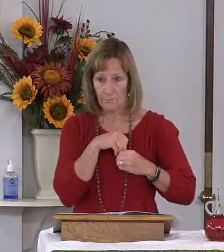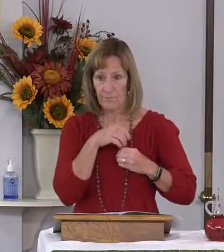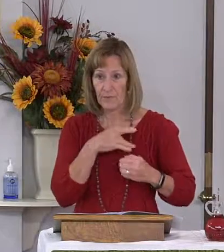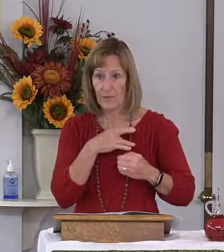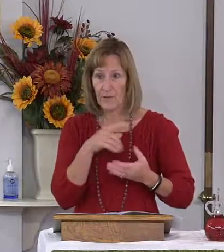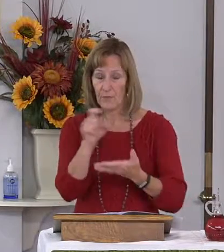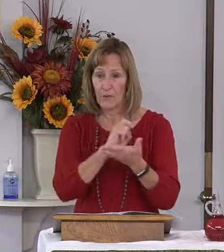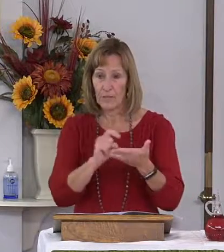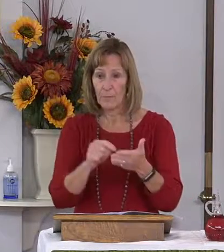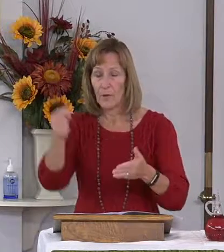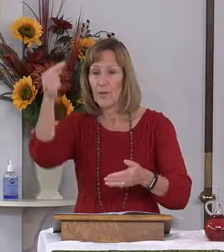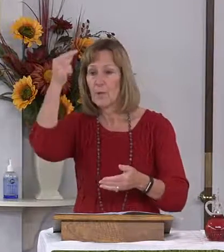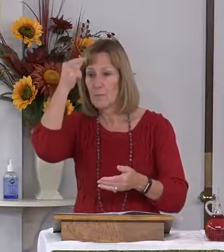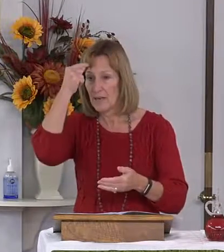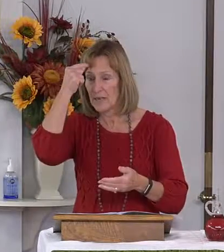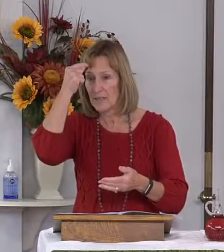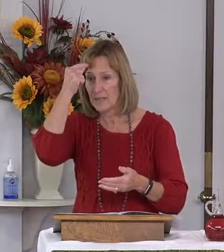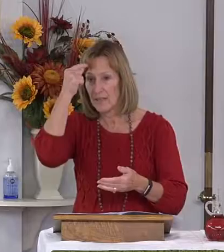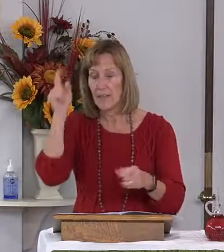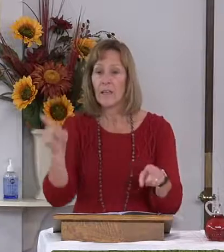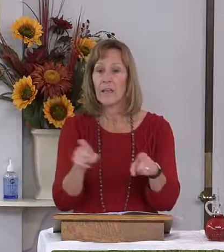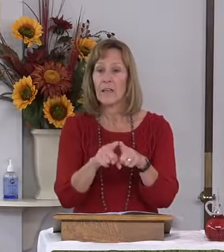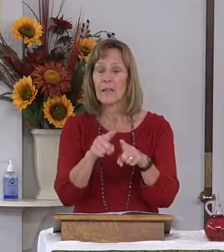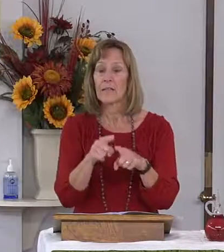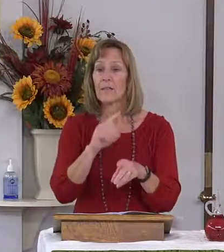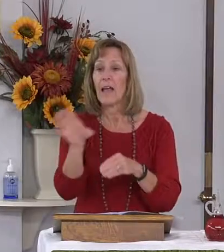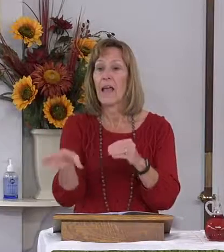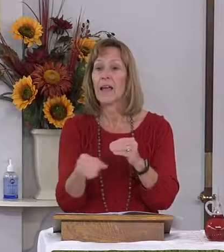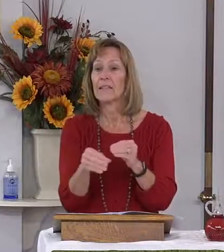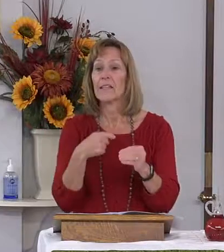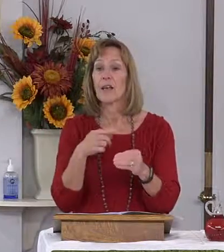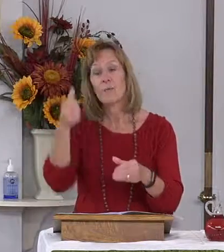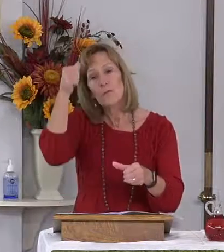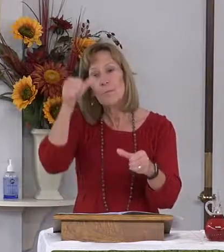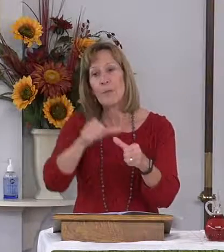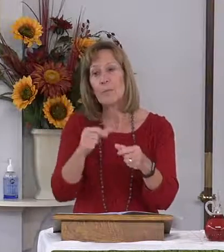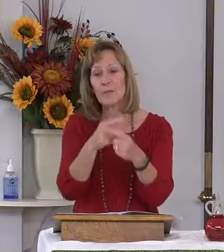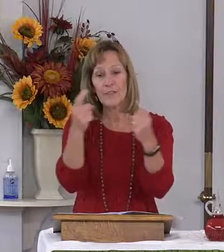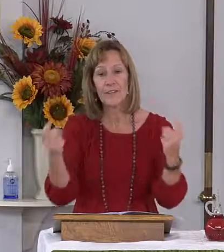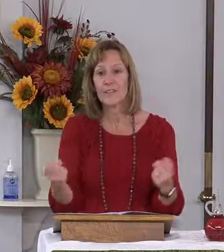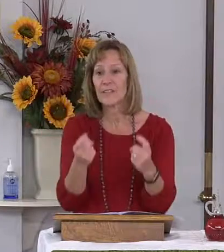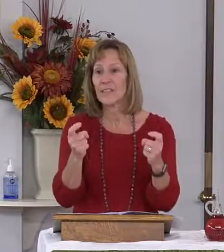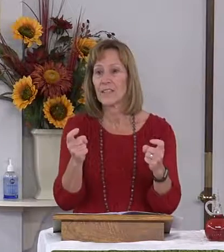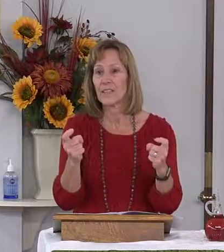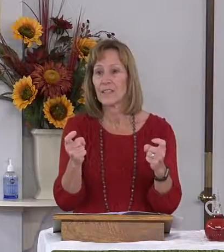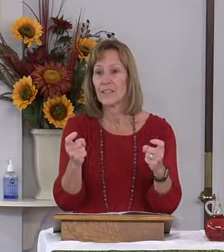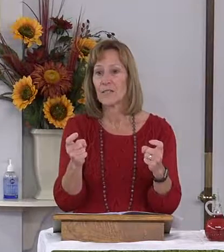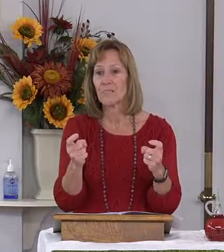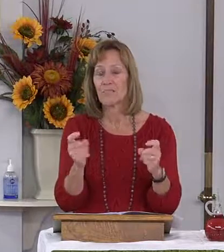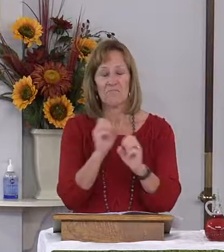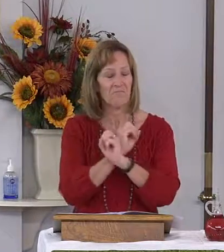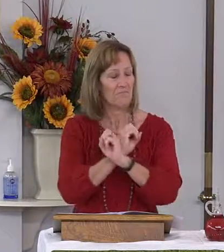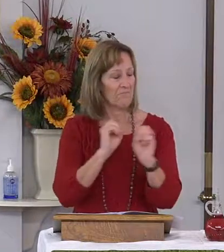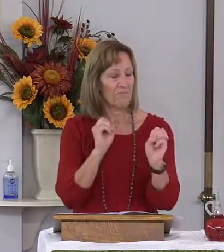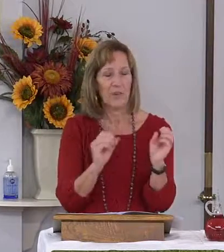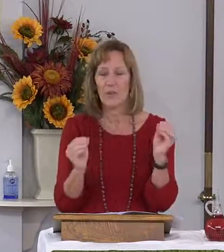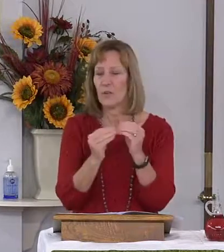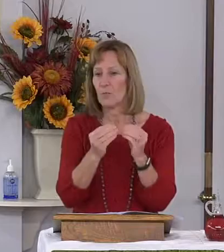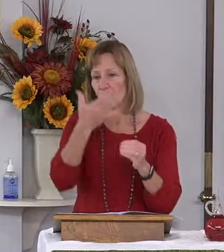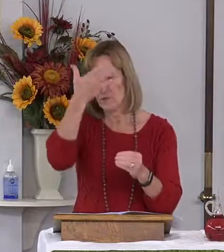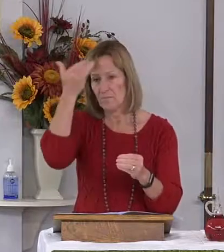will write them on their minds." He also adds, "I will remember their sins and their lawless deeds no